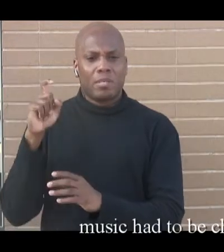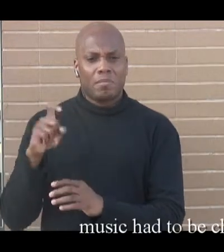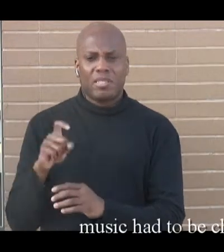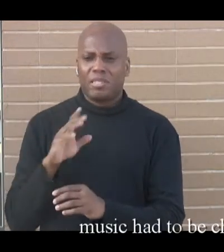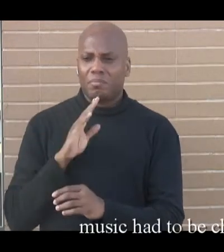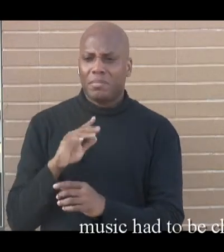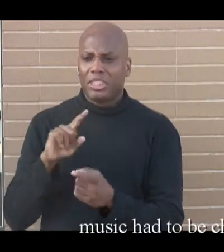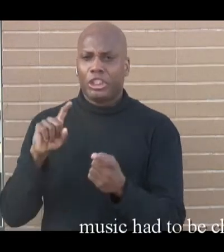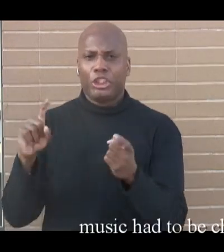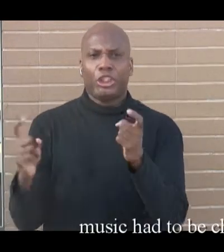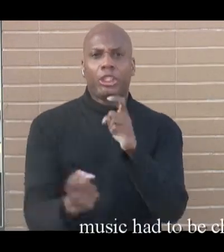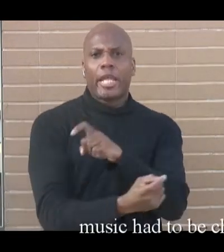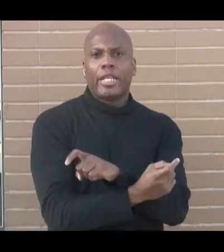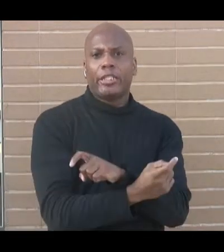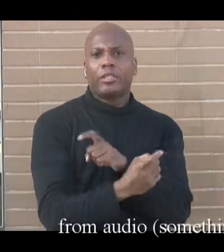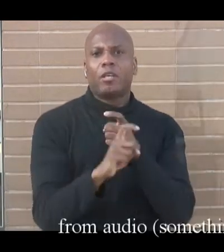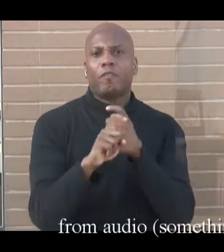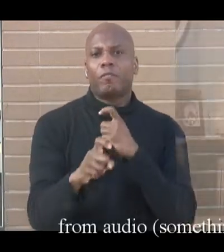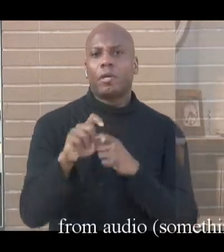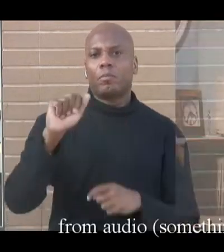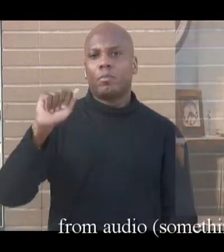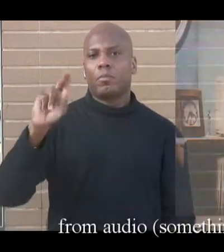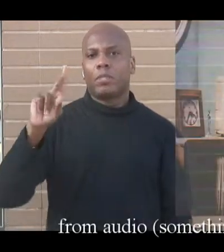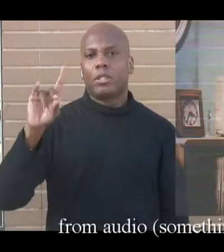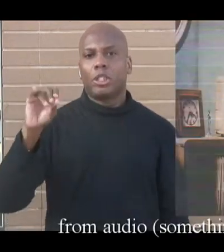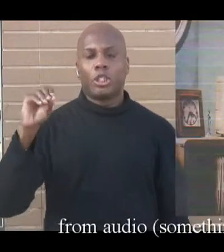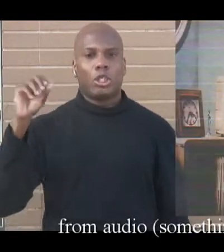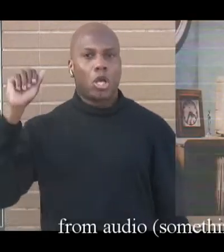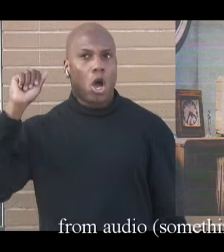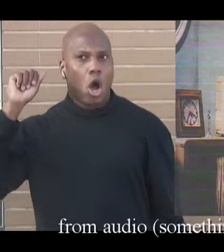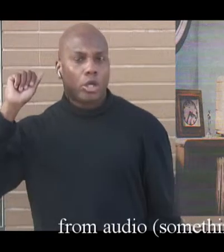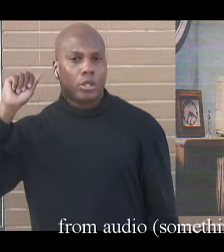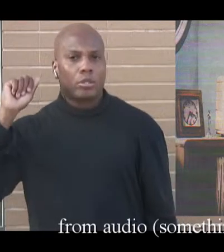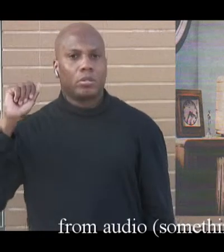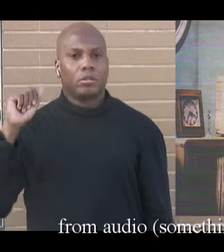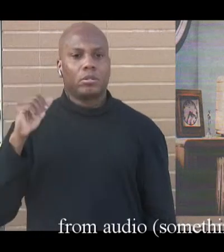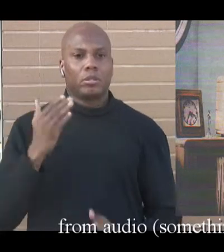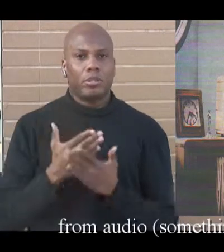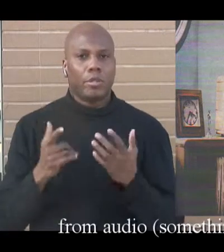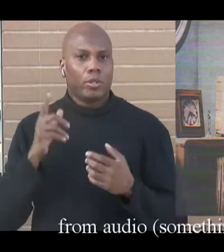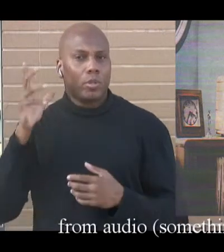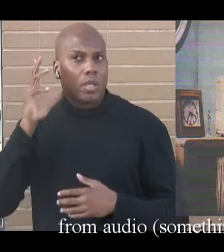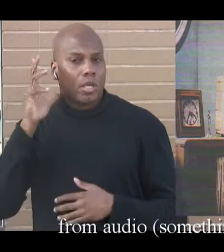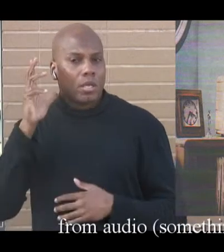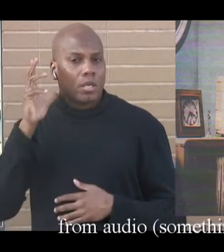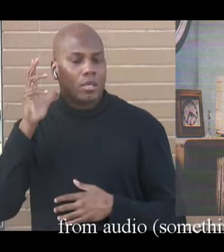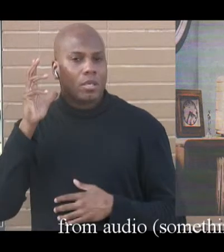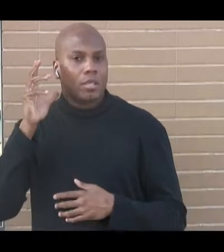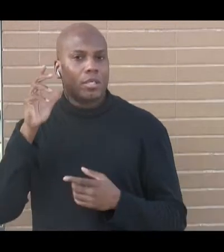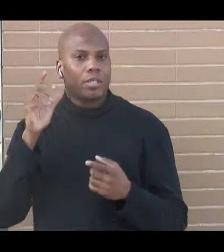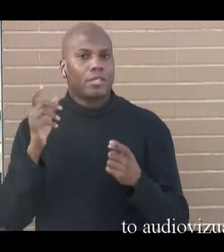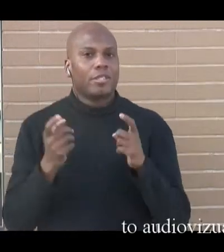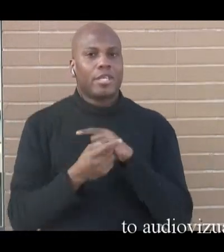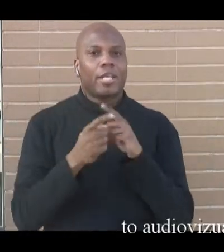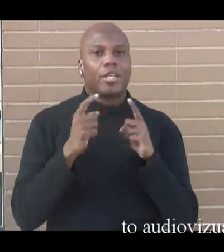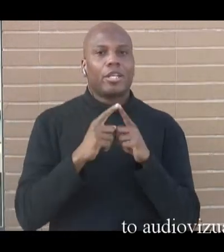community, music had to be changed from audio, something heard,